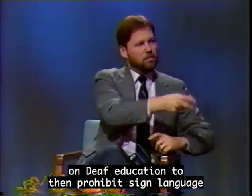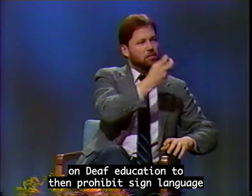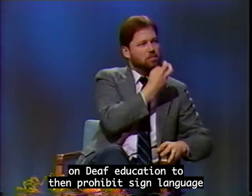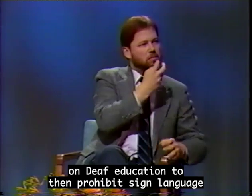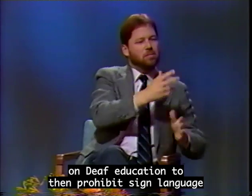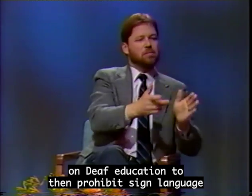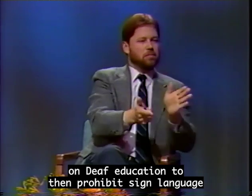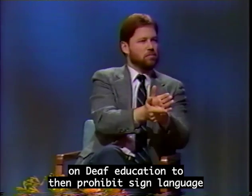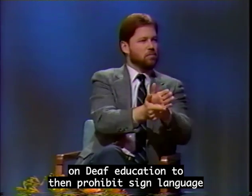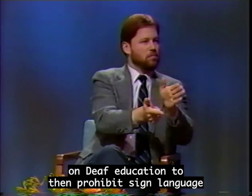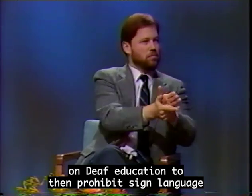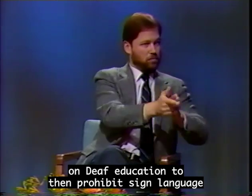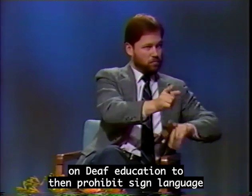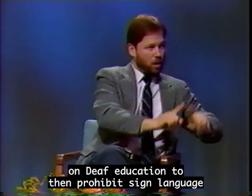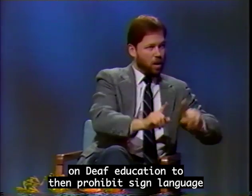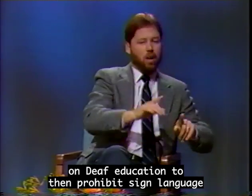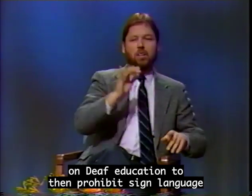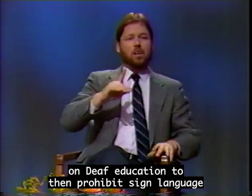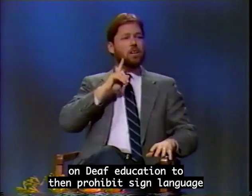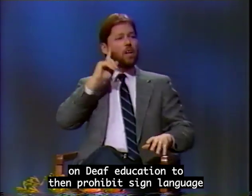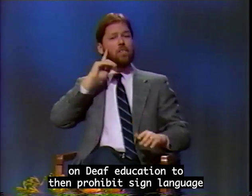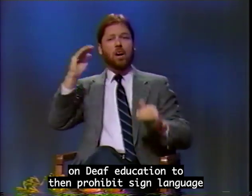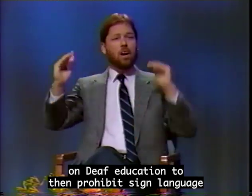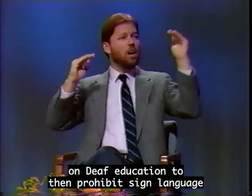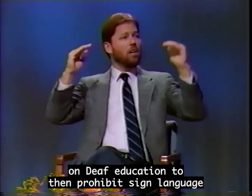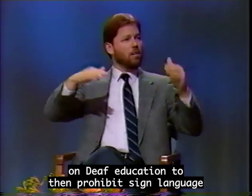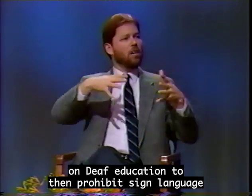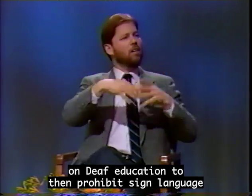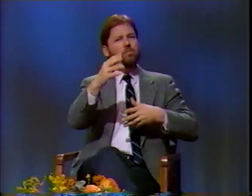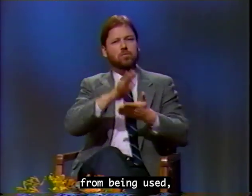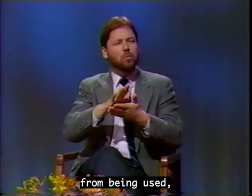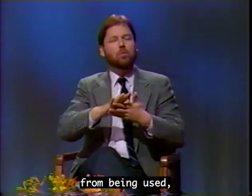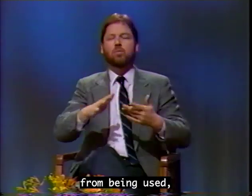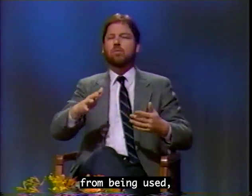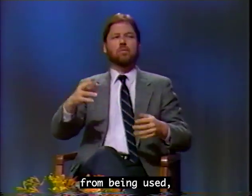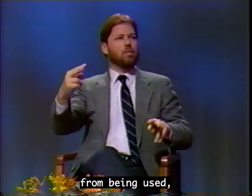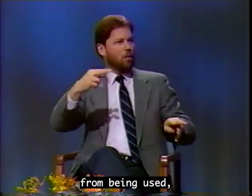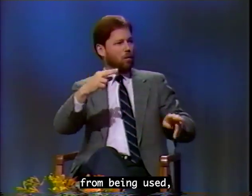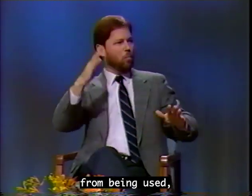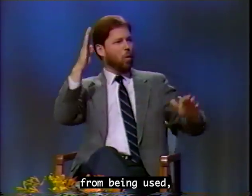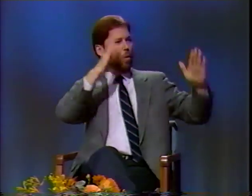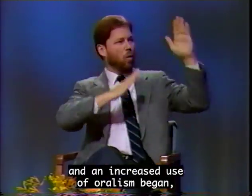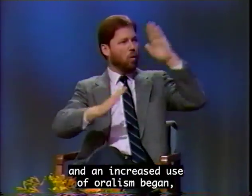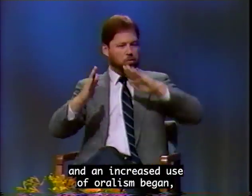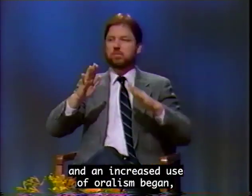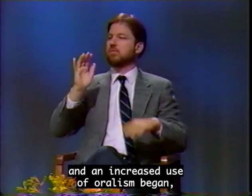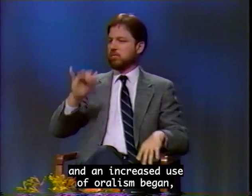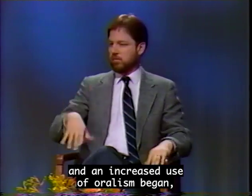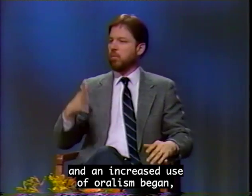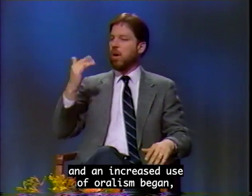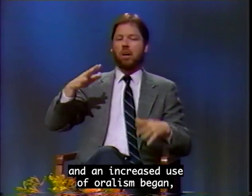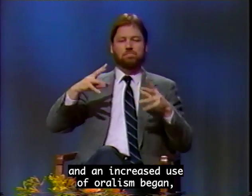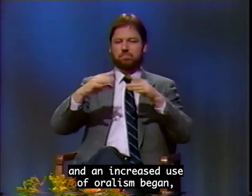on deaf education to then prohibit sign language from being used, and an increased use of